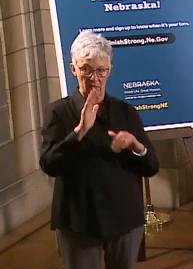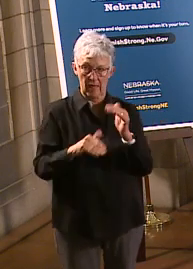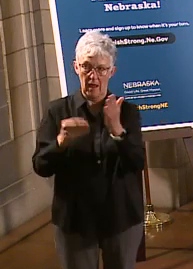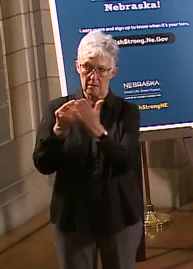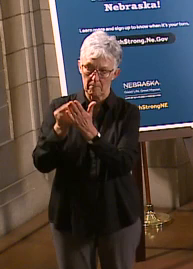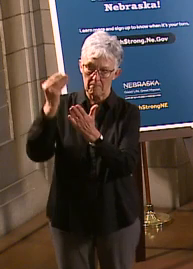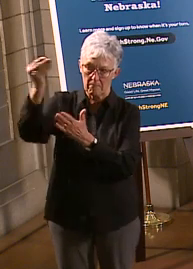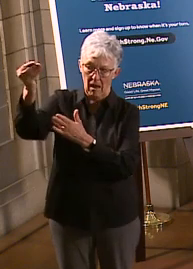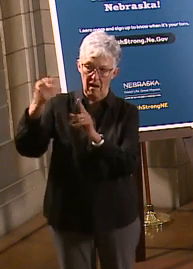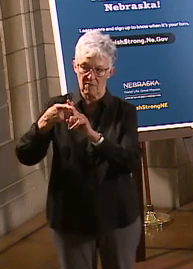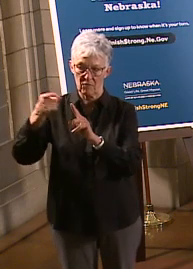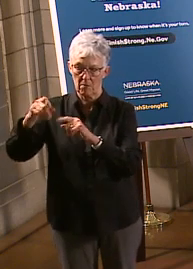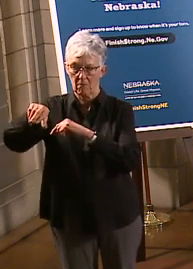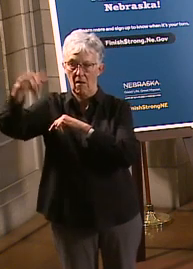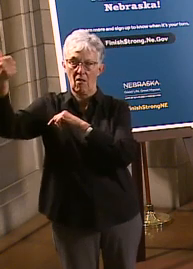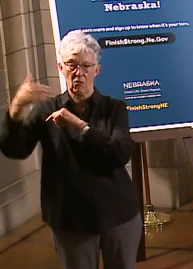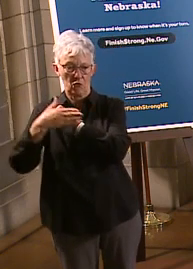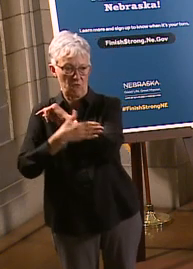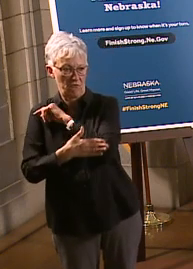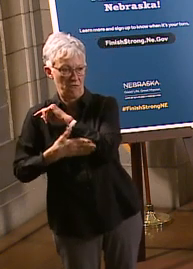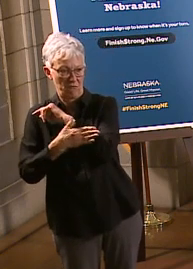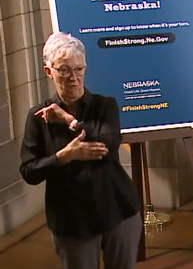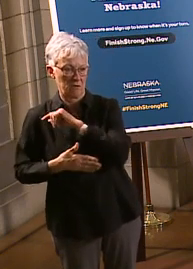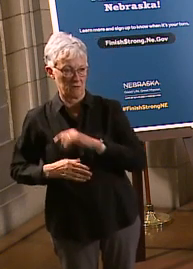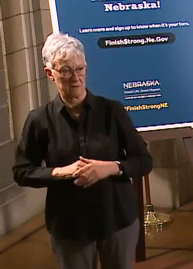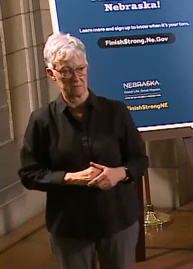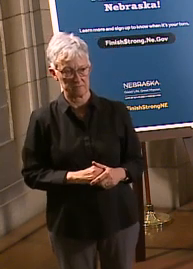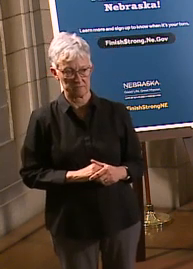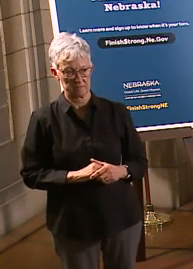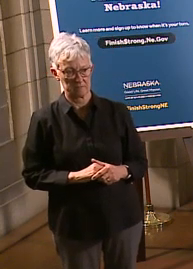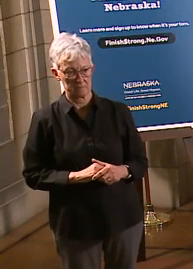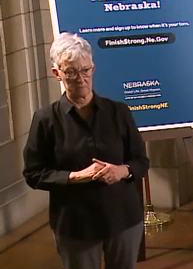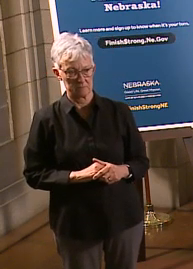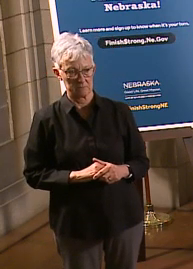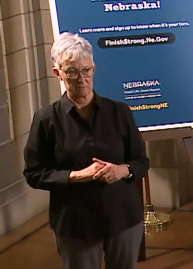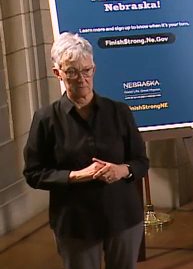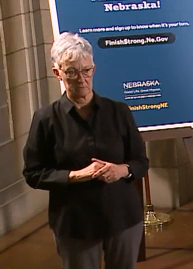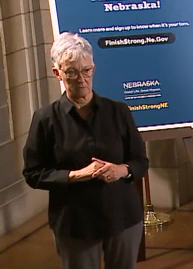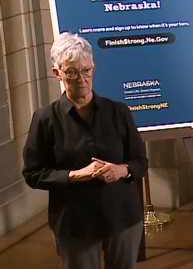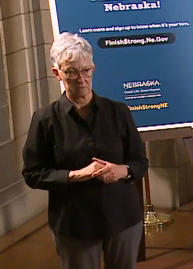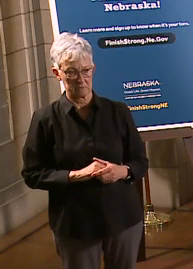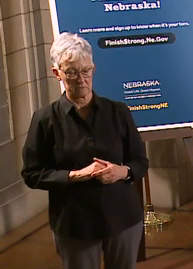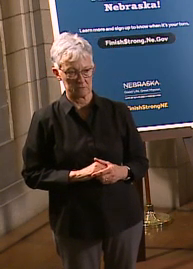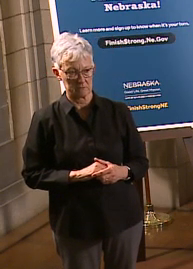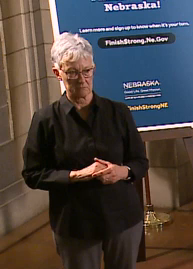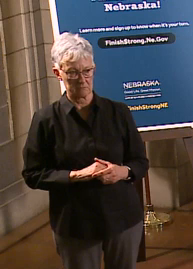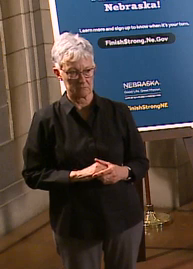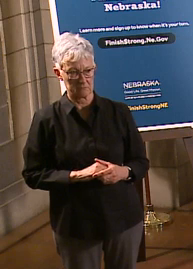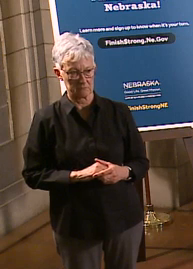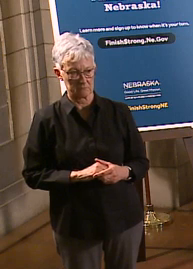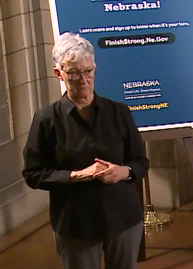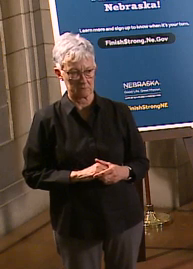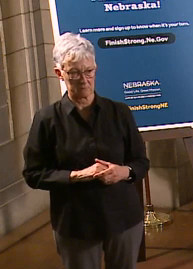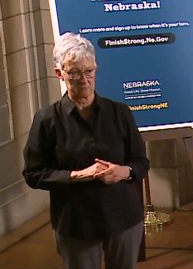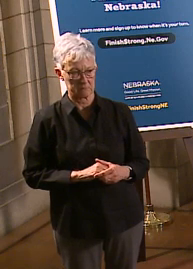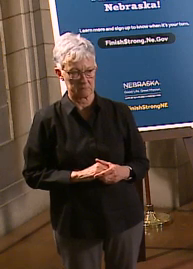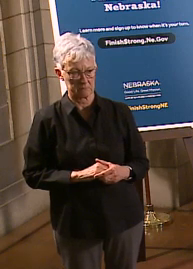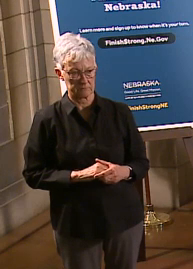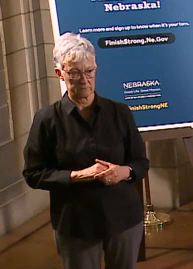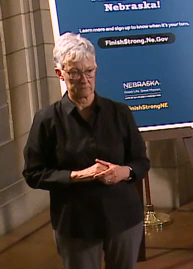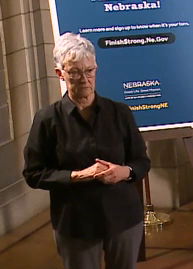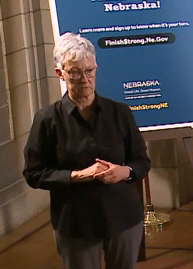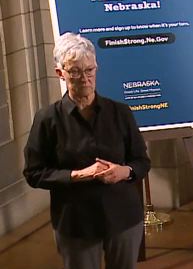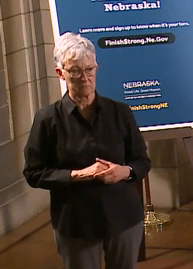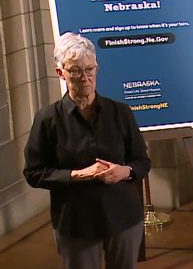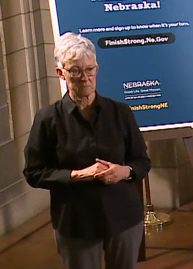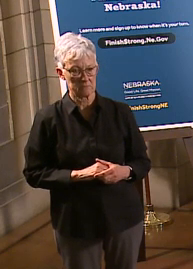misguided. We have a question from Paul Hamill. Why does Hy-Vee and Walmart online sign up have a box to check for critical